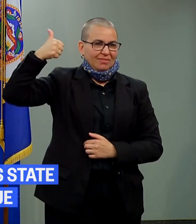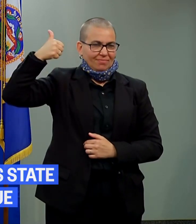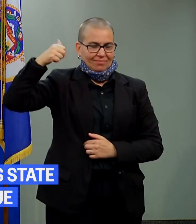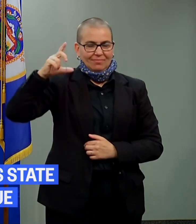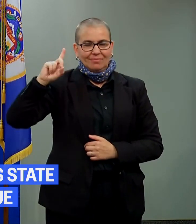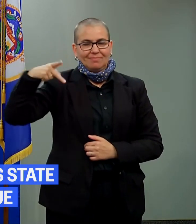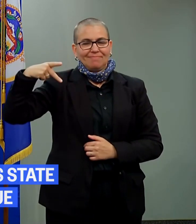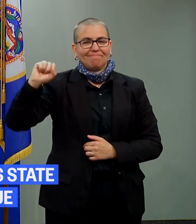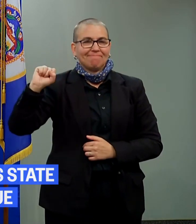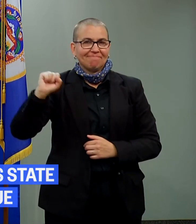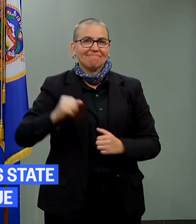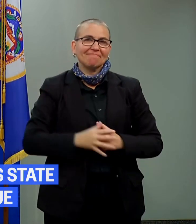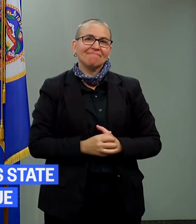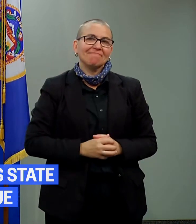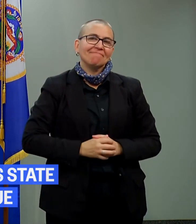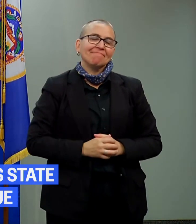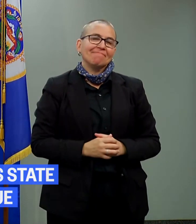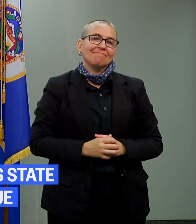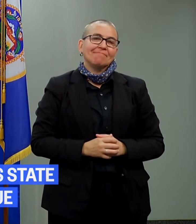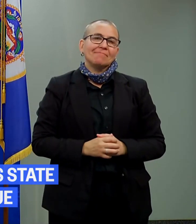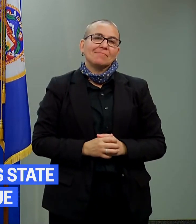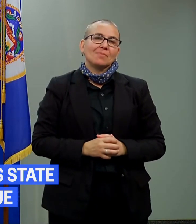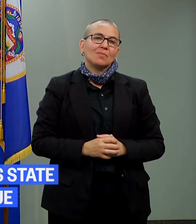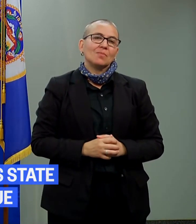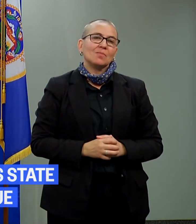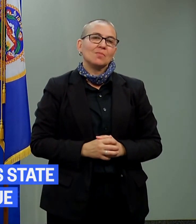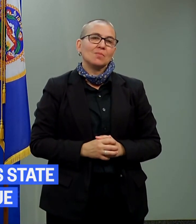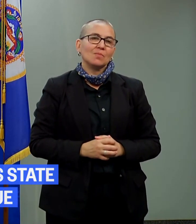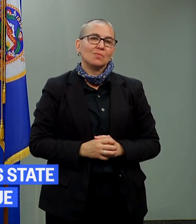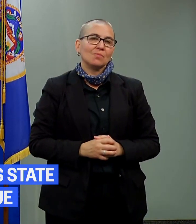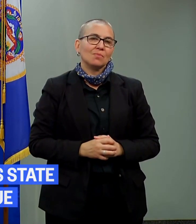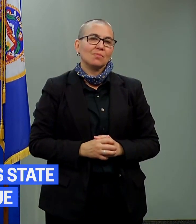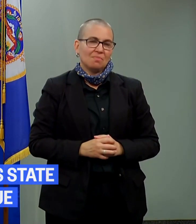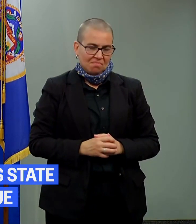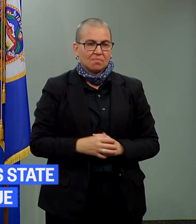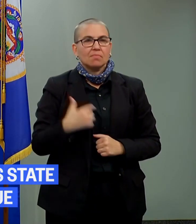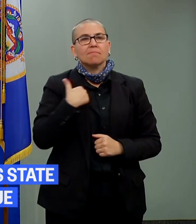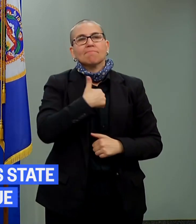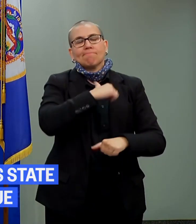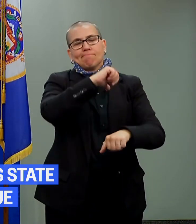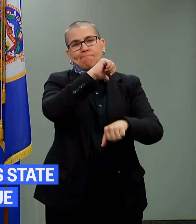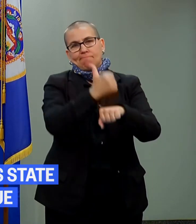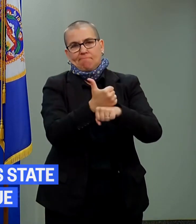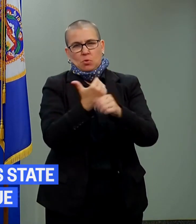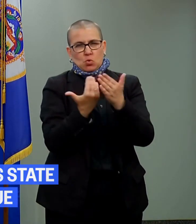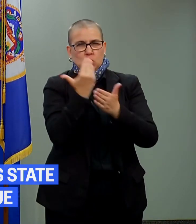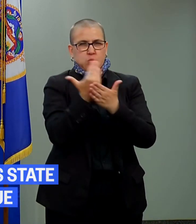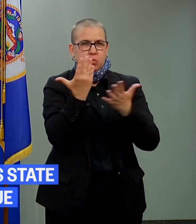We set up for a new operational approach yesterday.